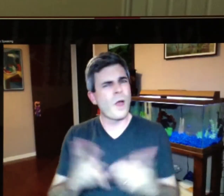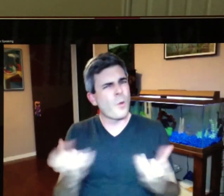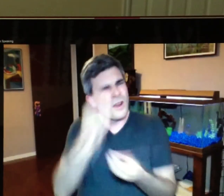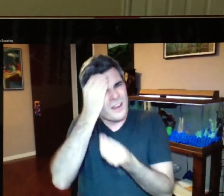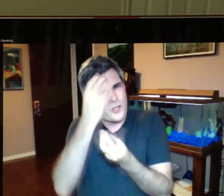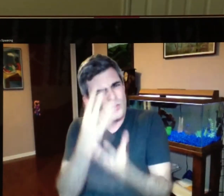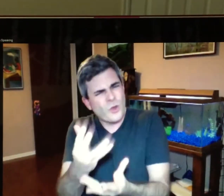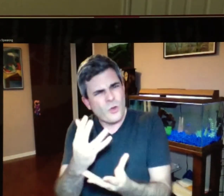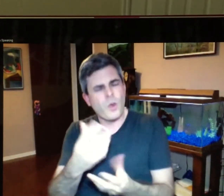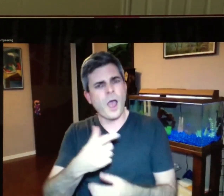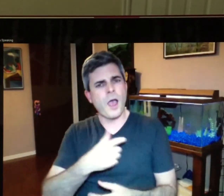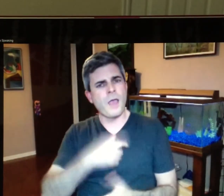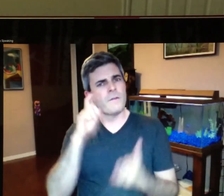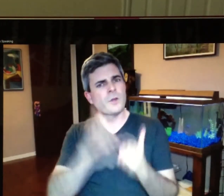work to fit my clients.